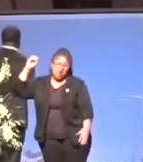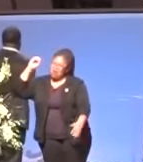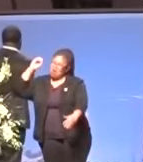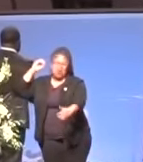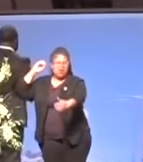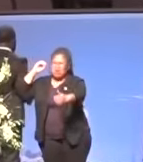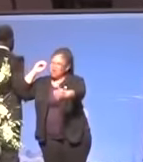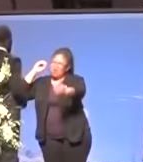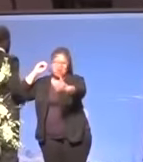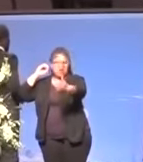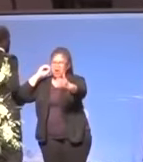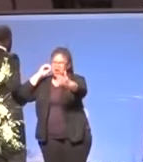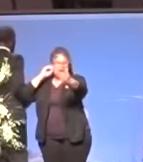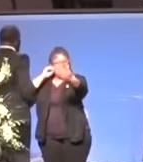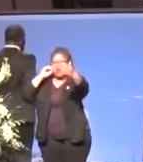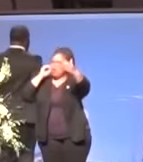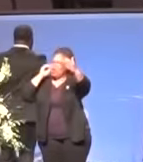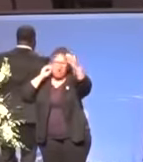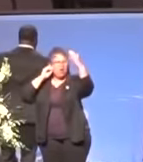A